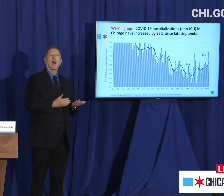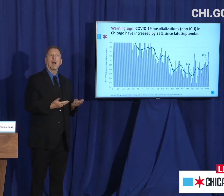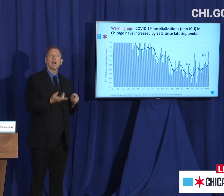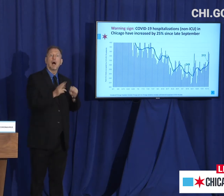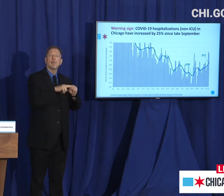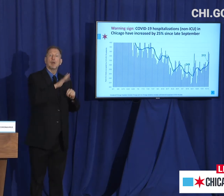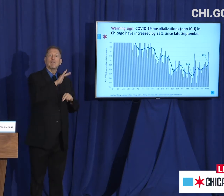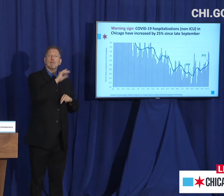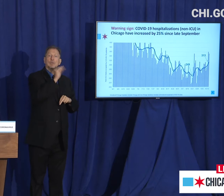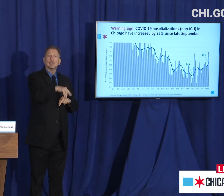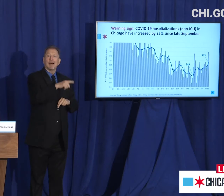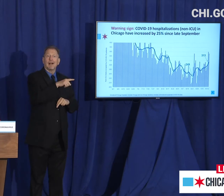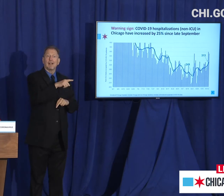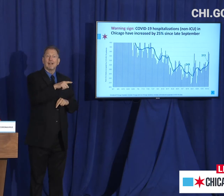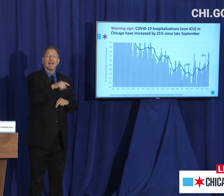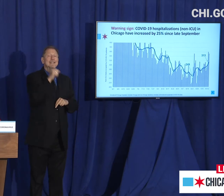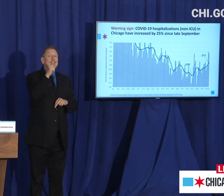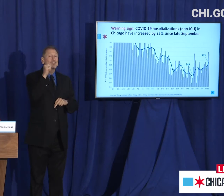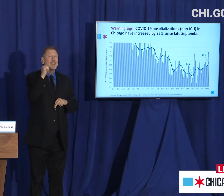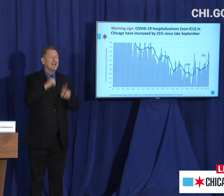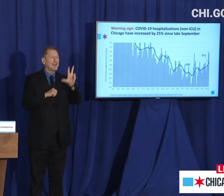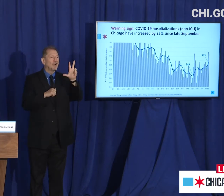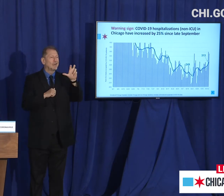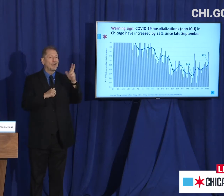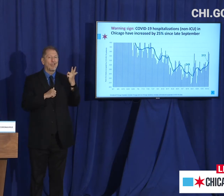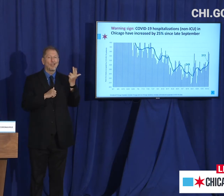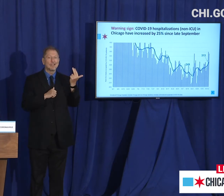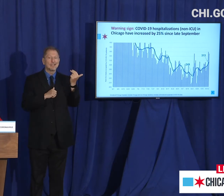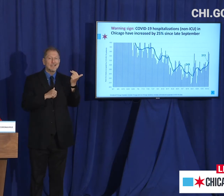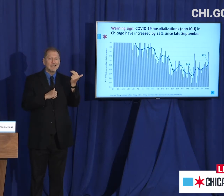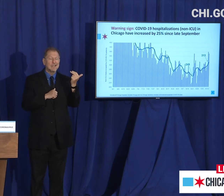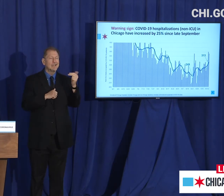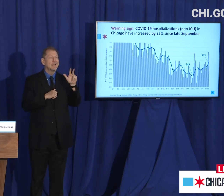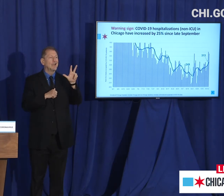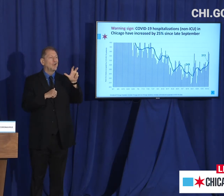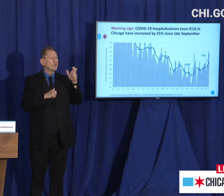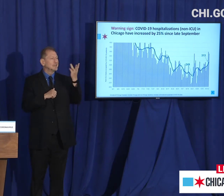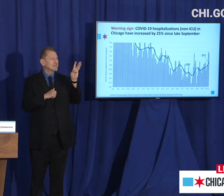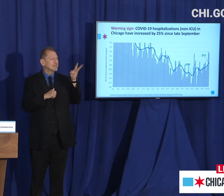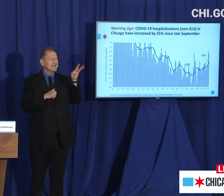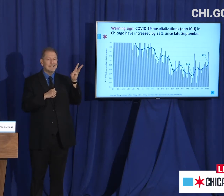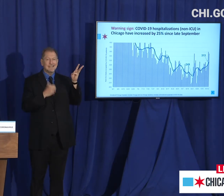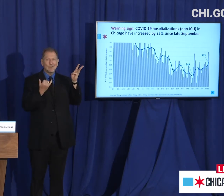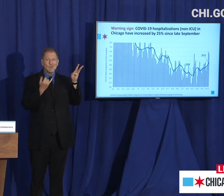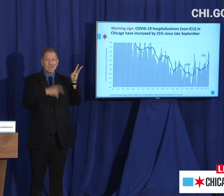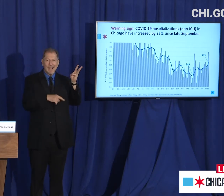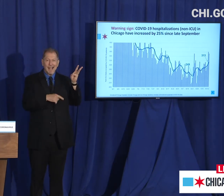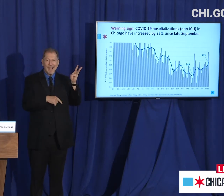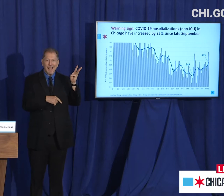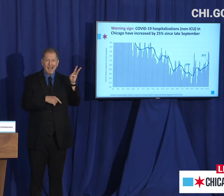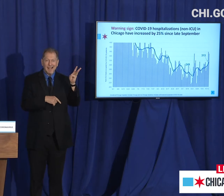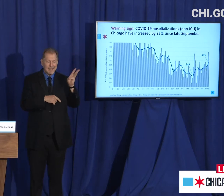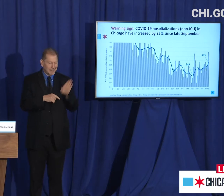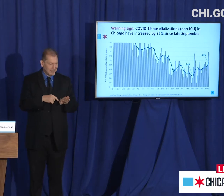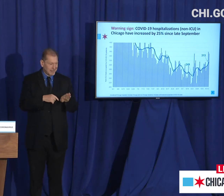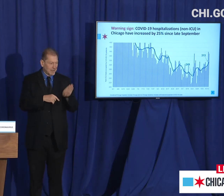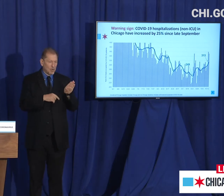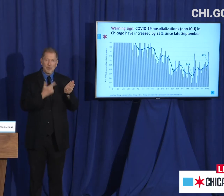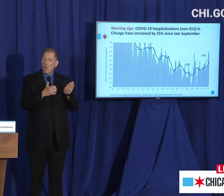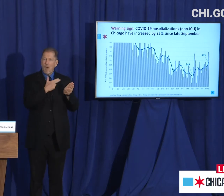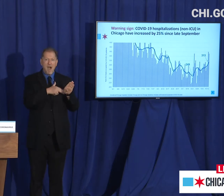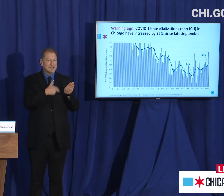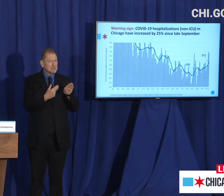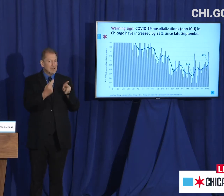25%. 313 yesterday when I made this slide, 316 today. That is not the way we want to see